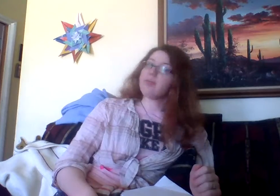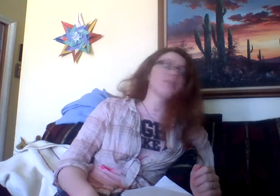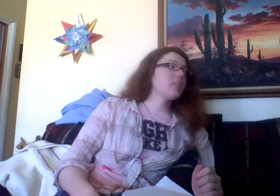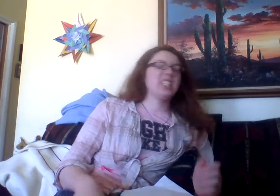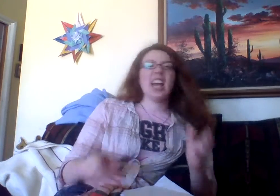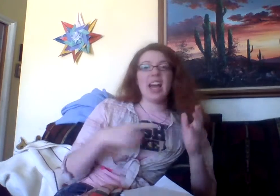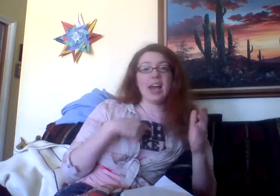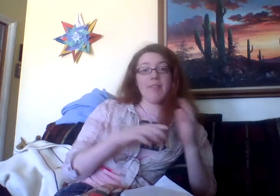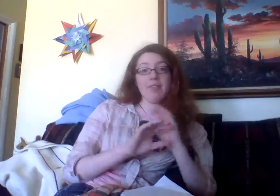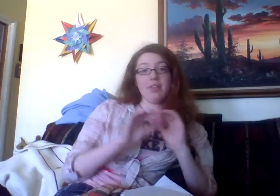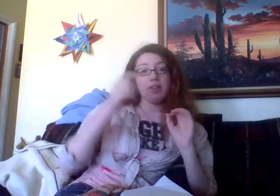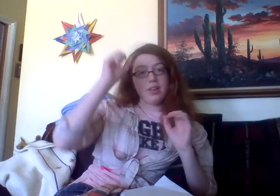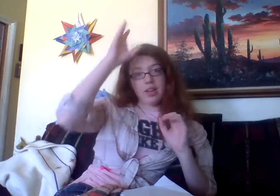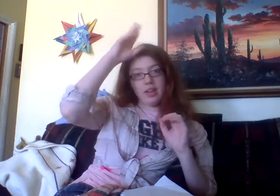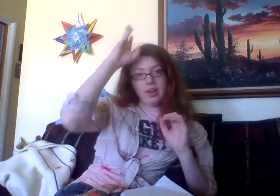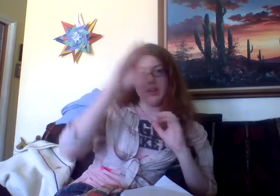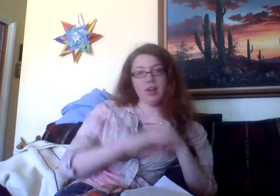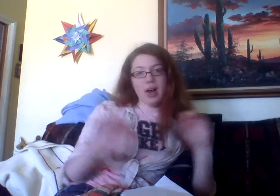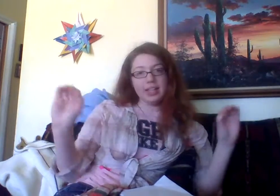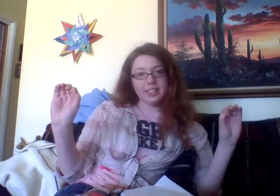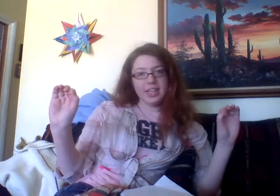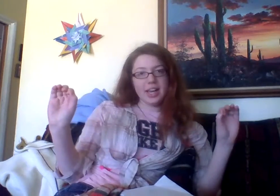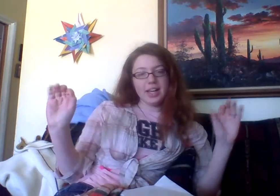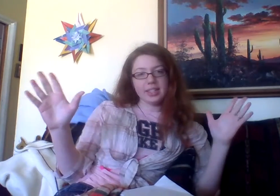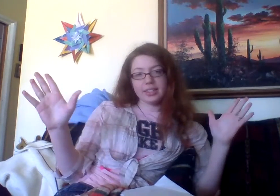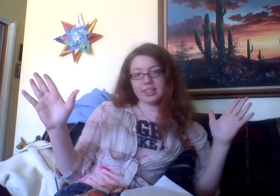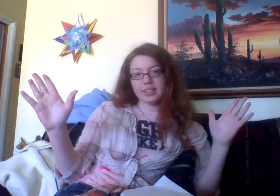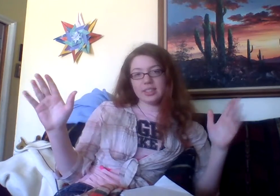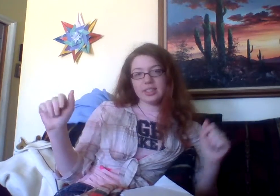You could say I have no idea,